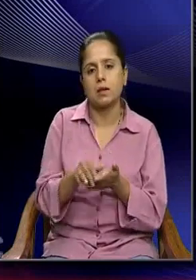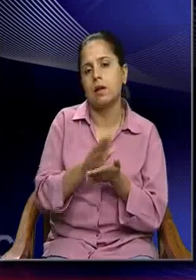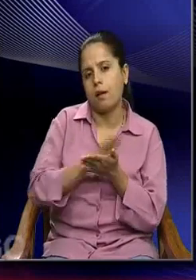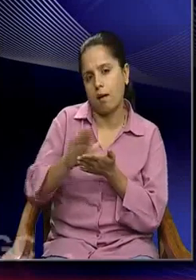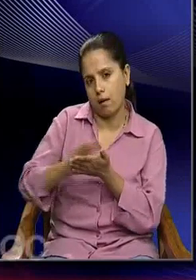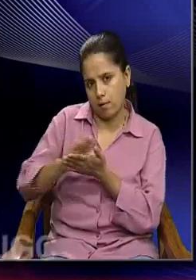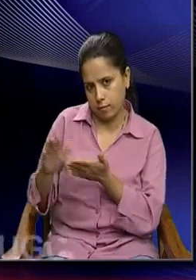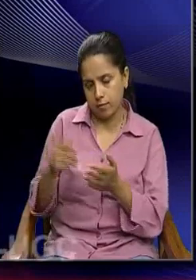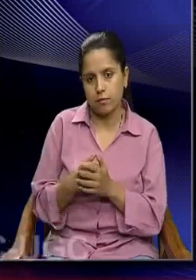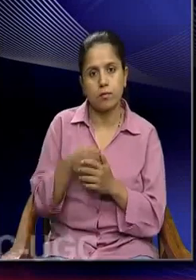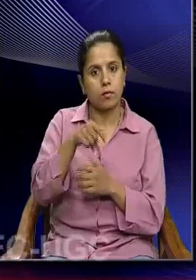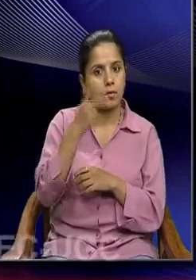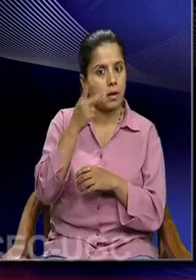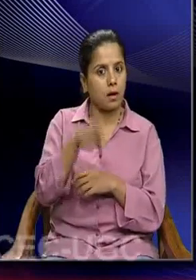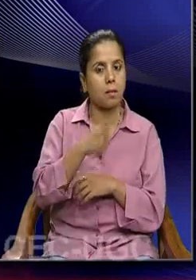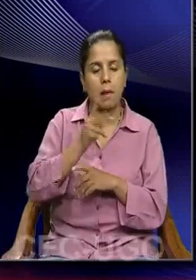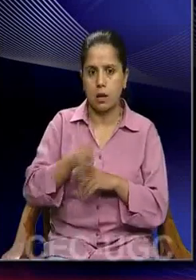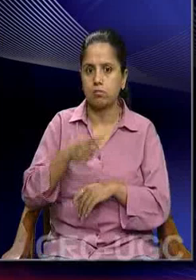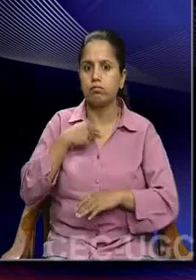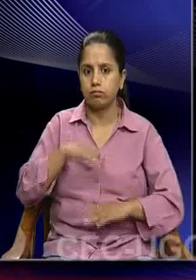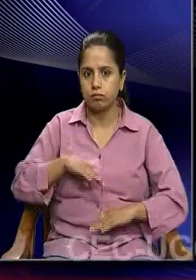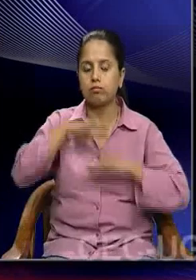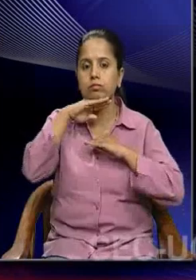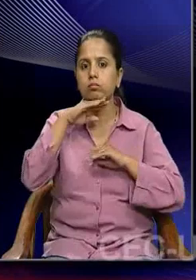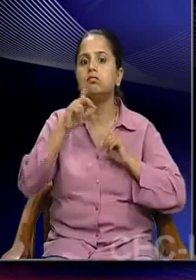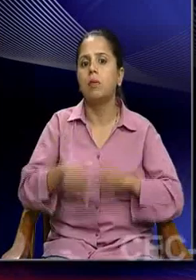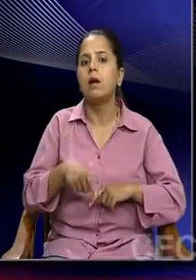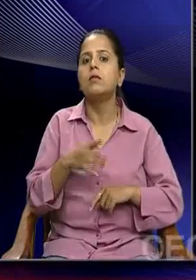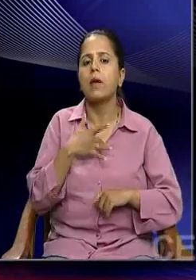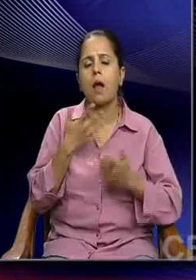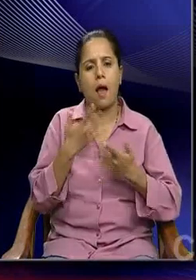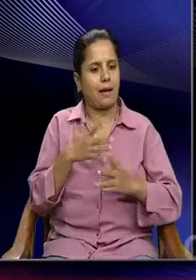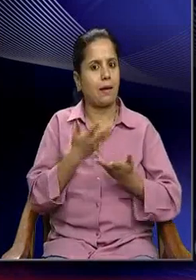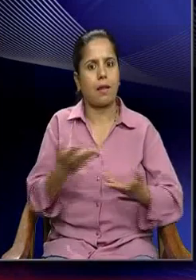It includes contentment, which is Santosh,